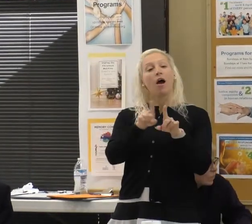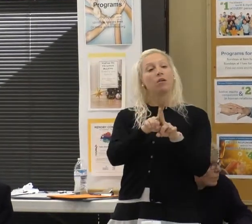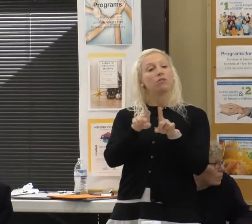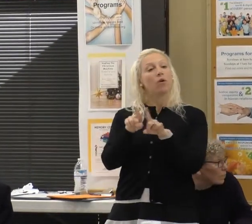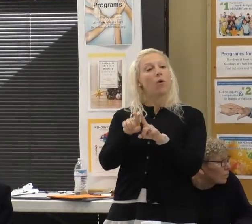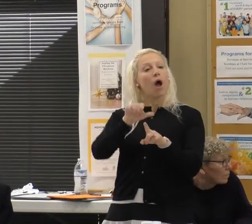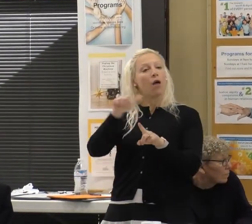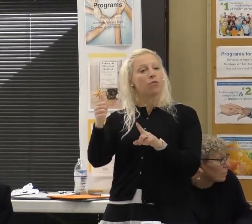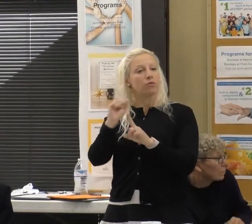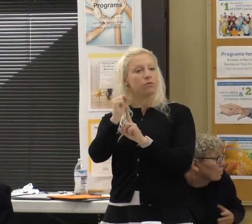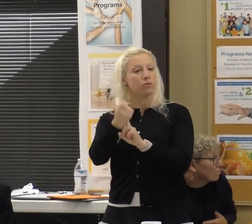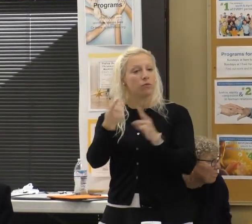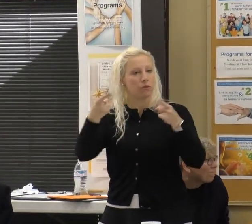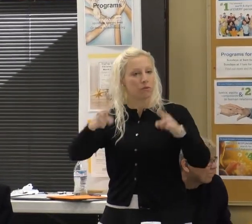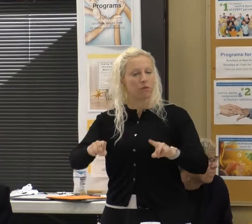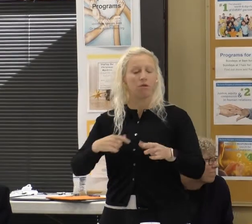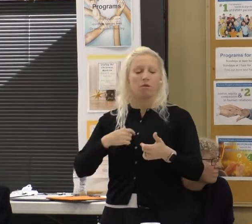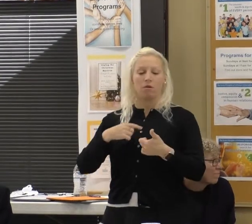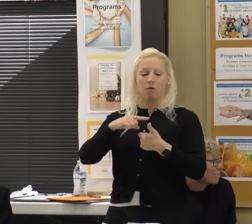deaf.